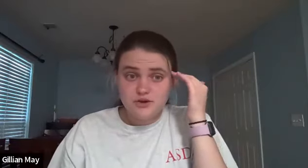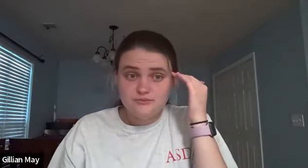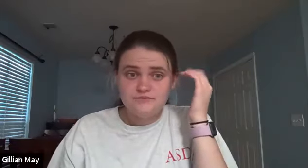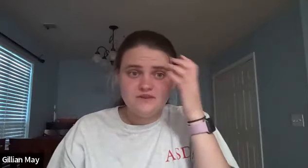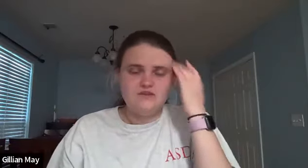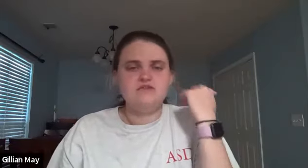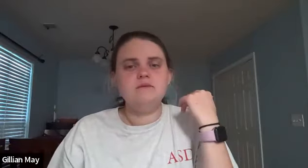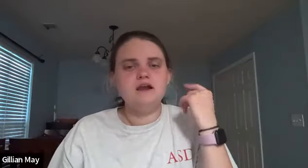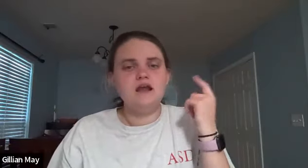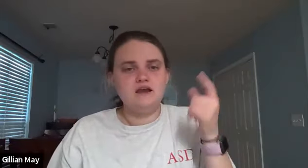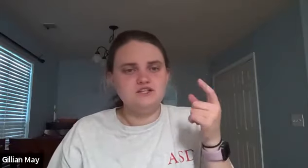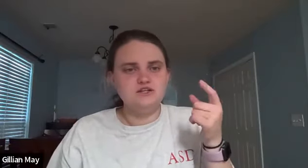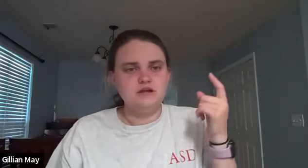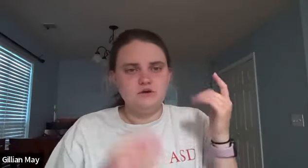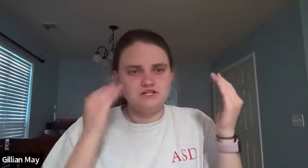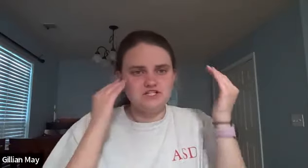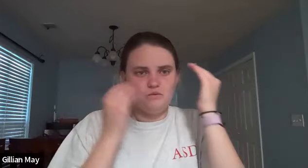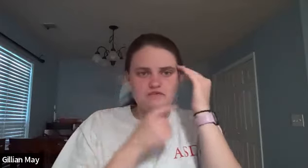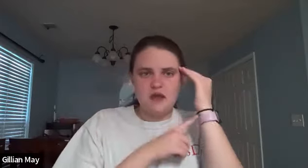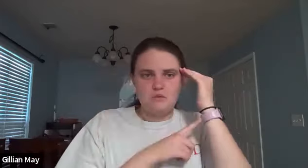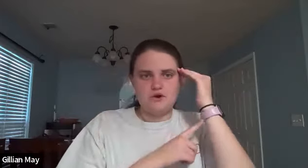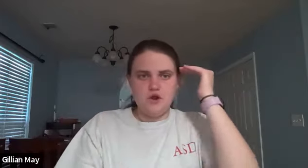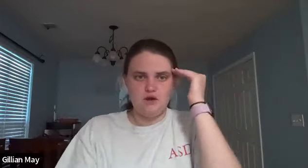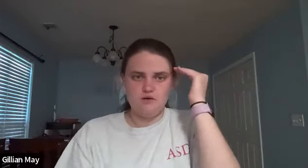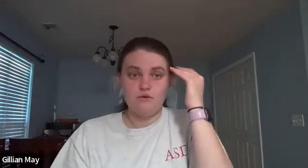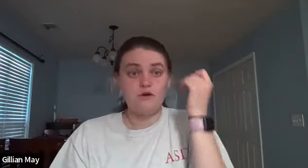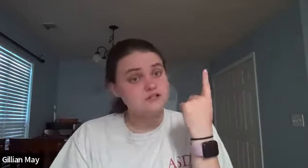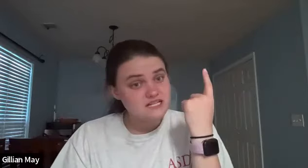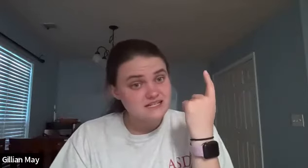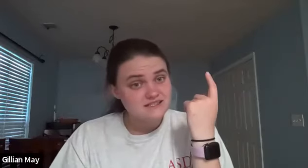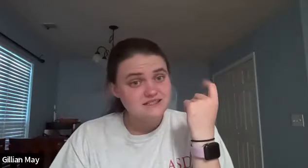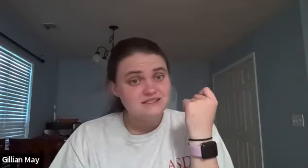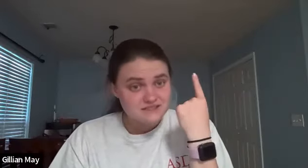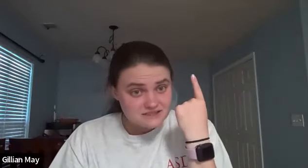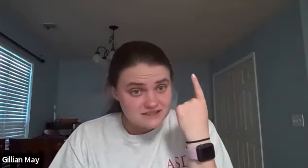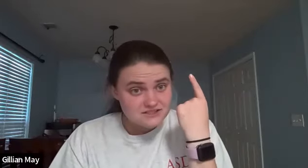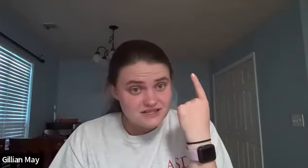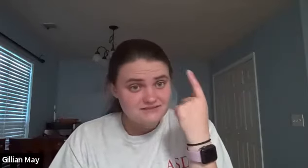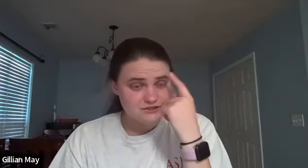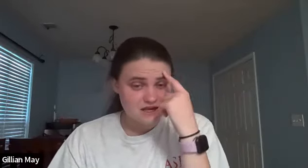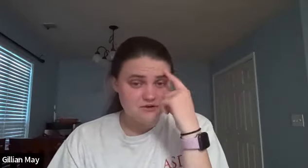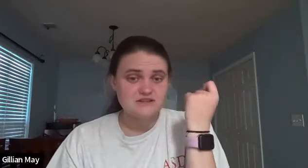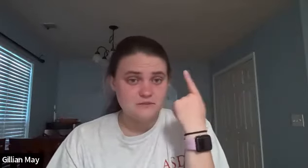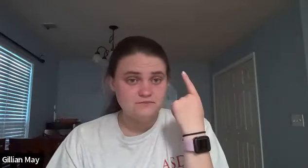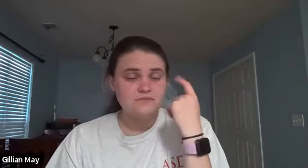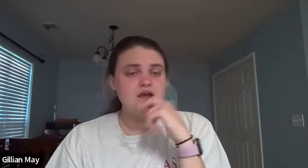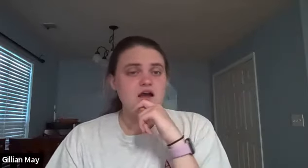know? They might ask you in a question with that word no or understand with the eyebrows up.